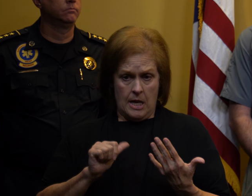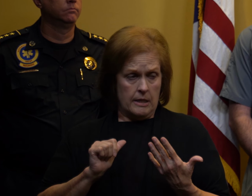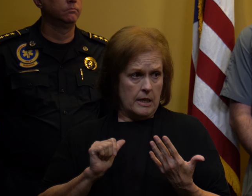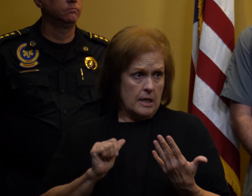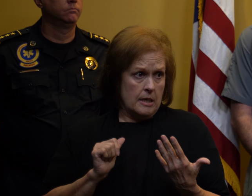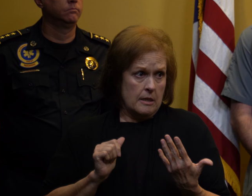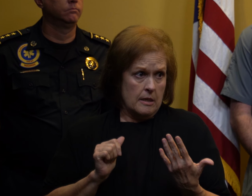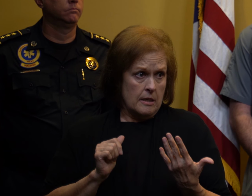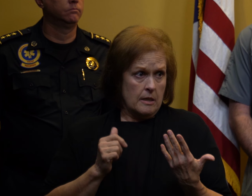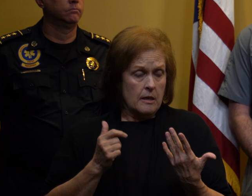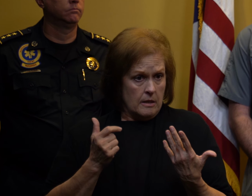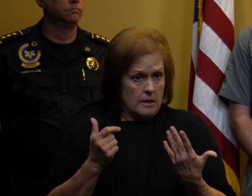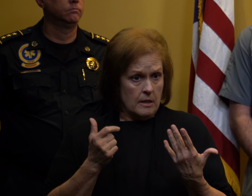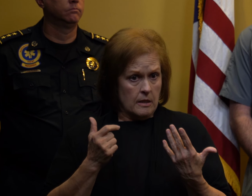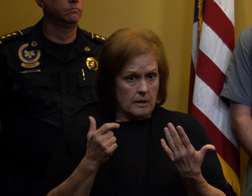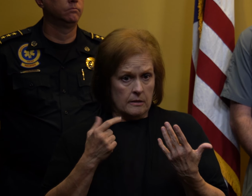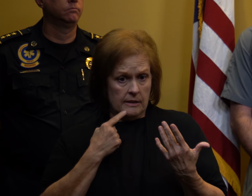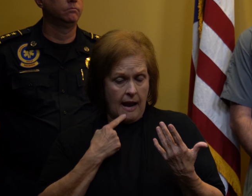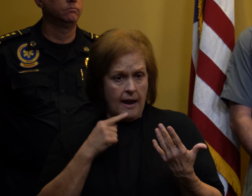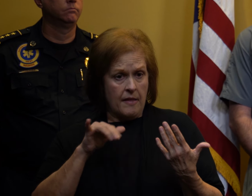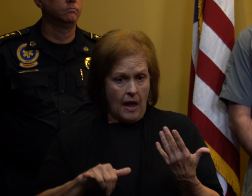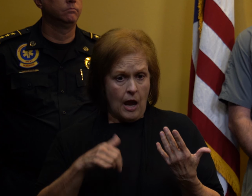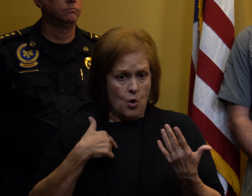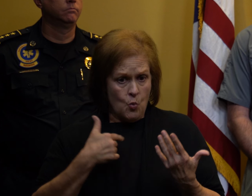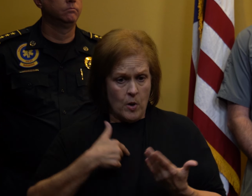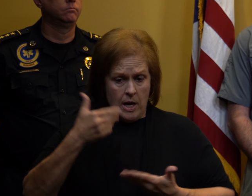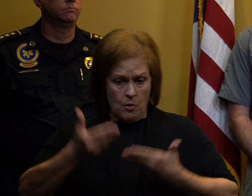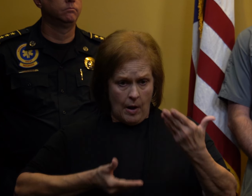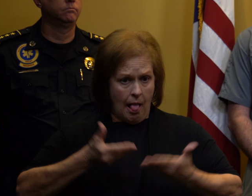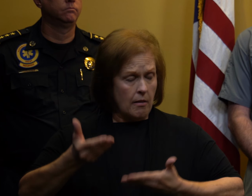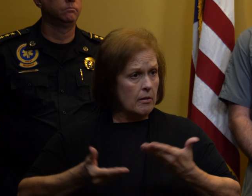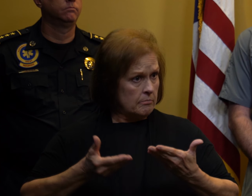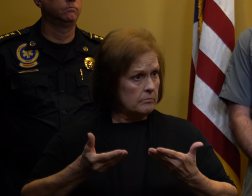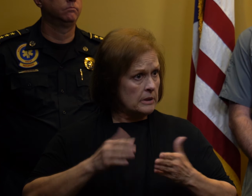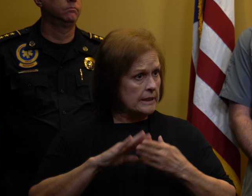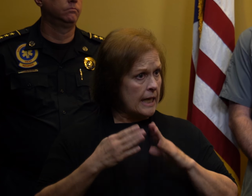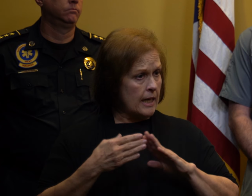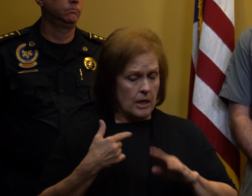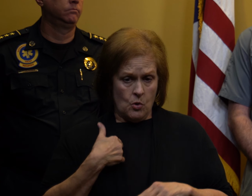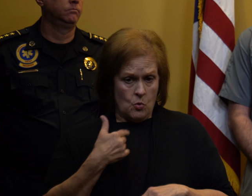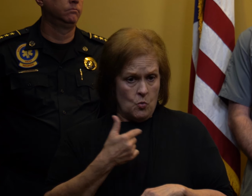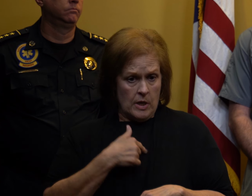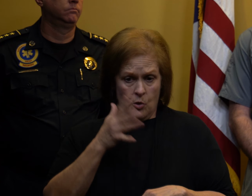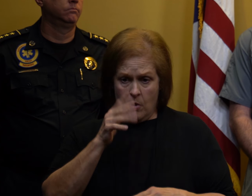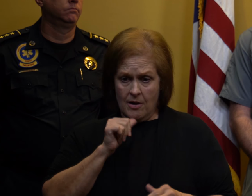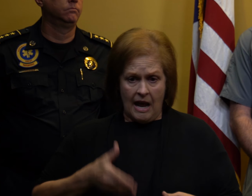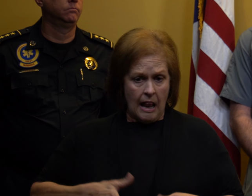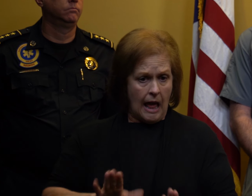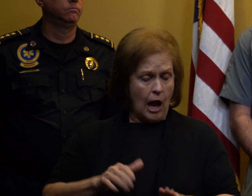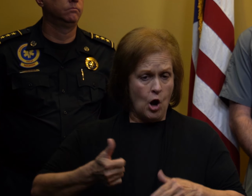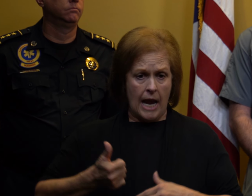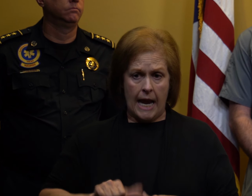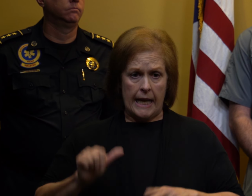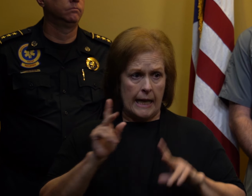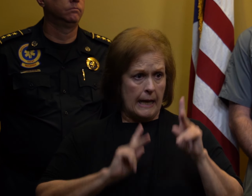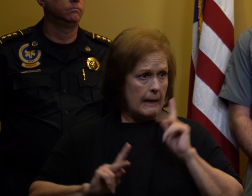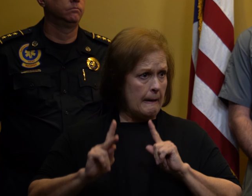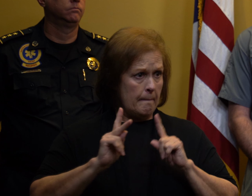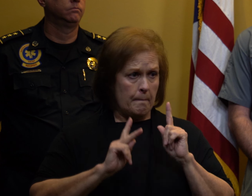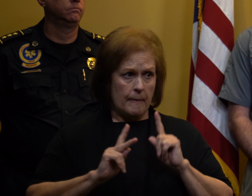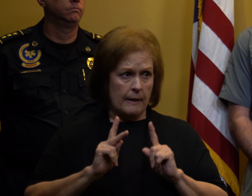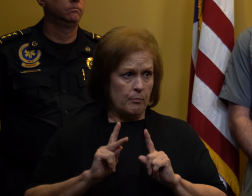Orleans is a welcoming city, and we will not allow for any attacks on our folks